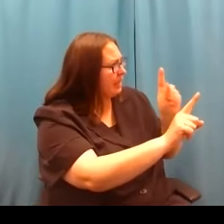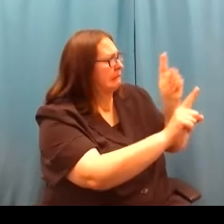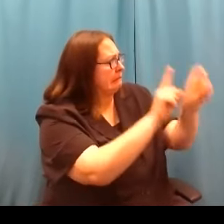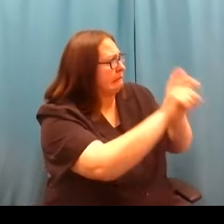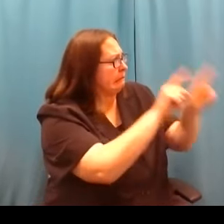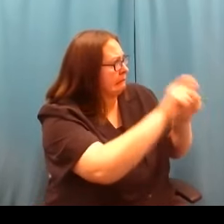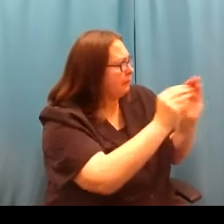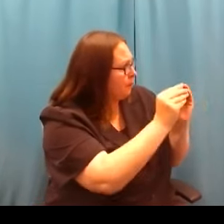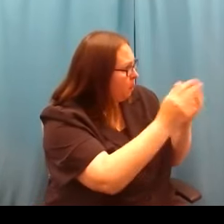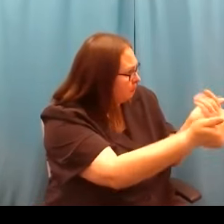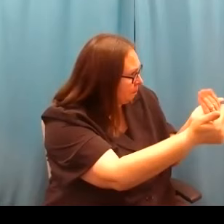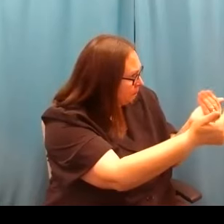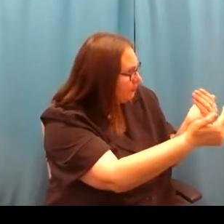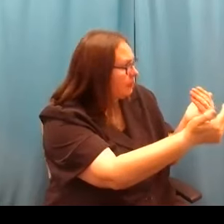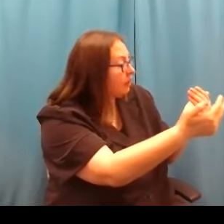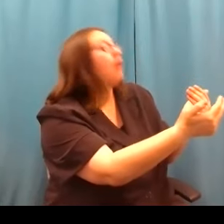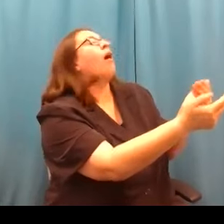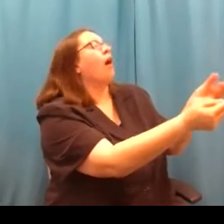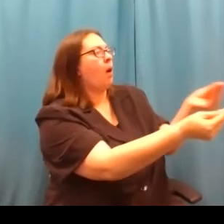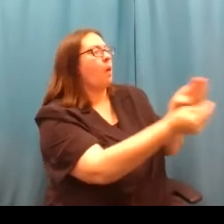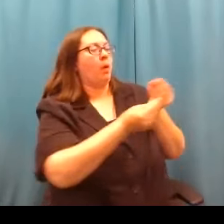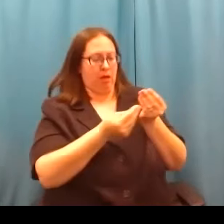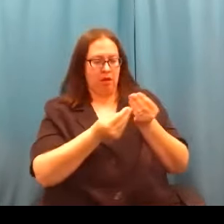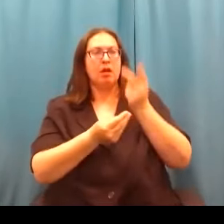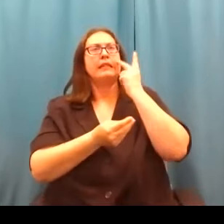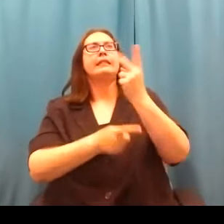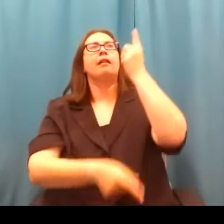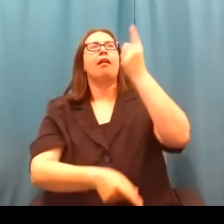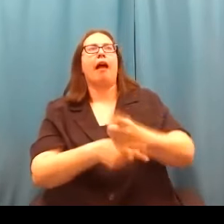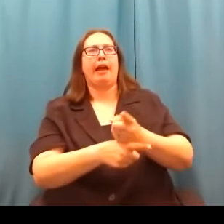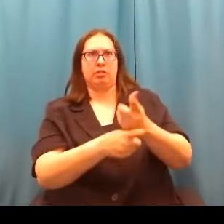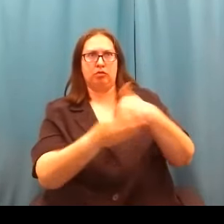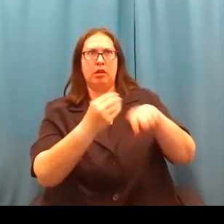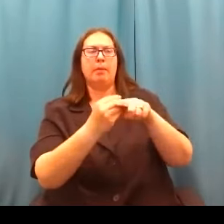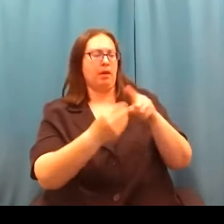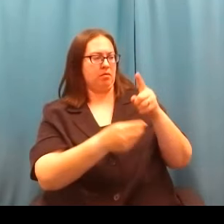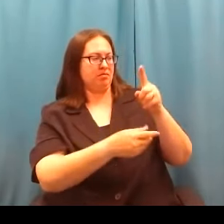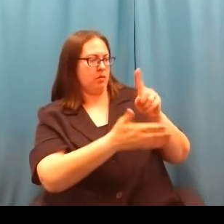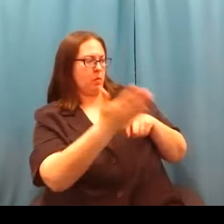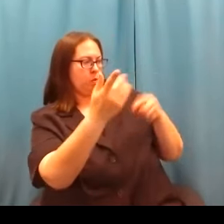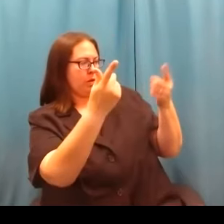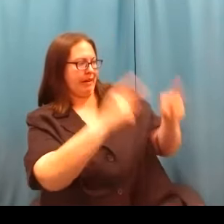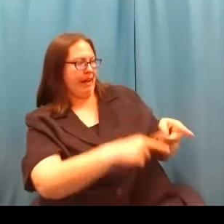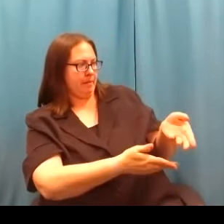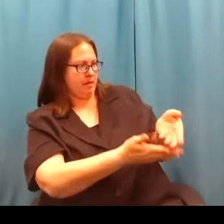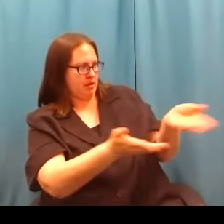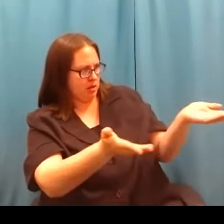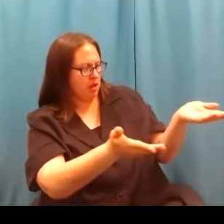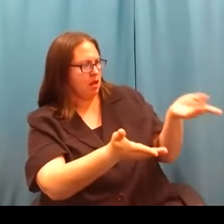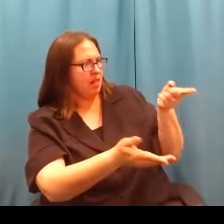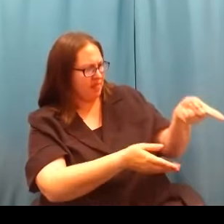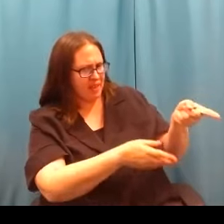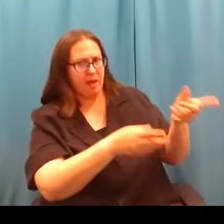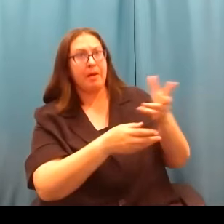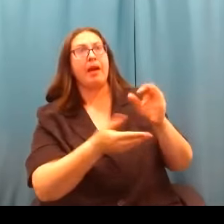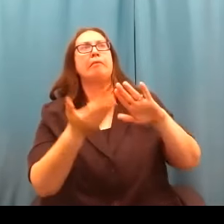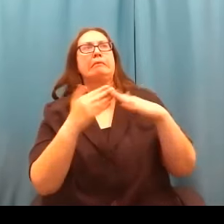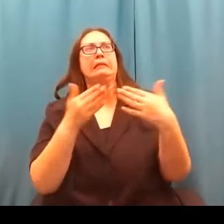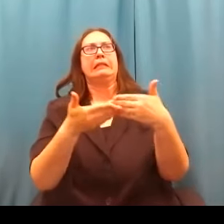sure that we provided an accurate picture of what was actually happening in the City of St. Louis. And so,